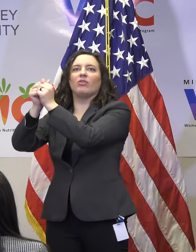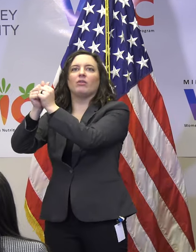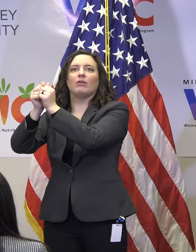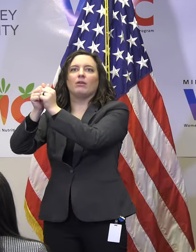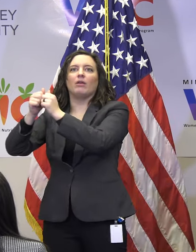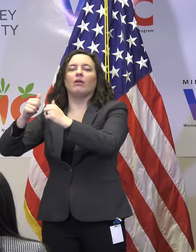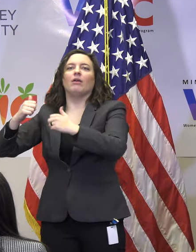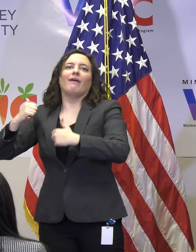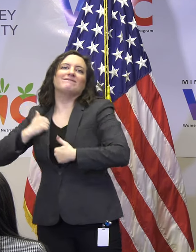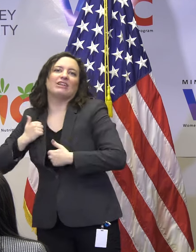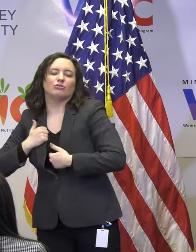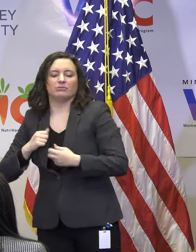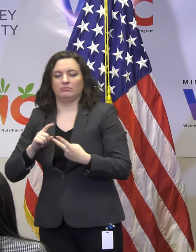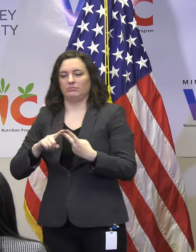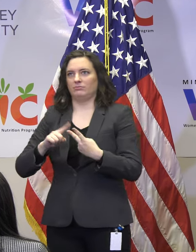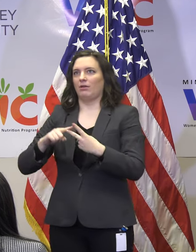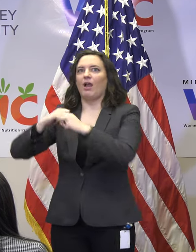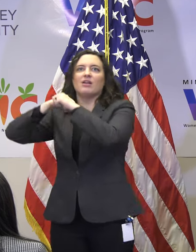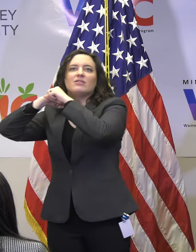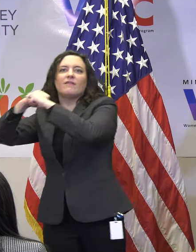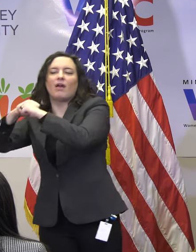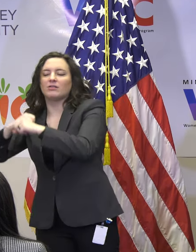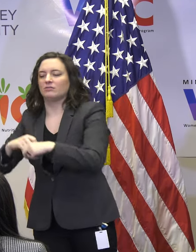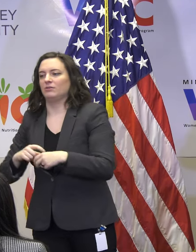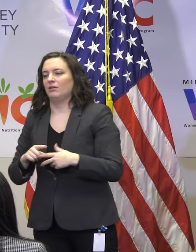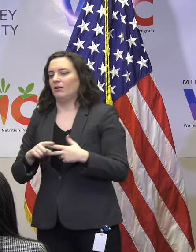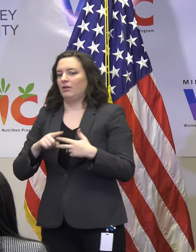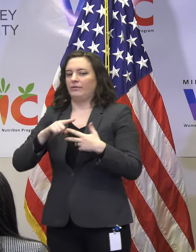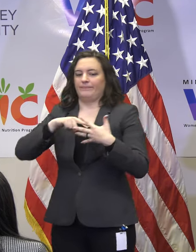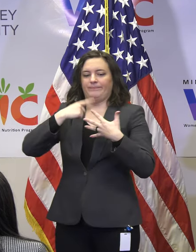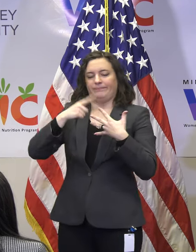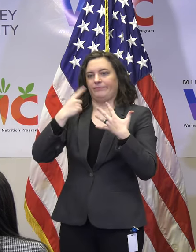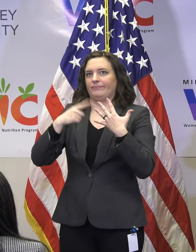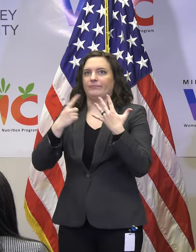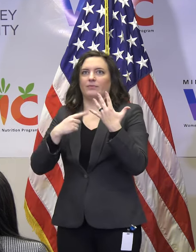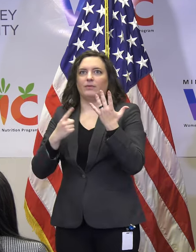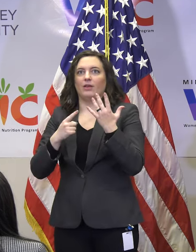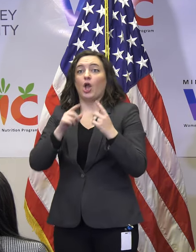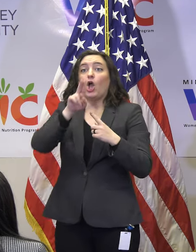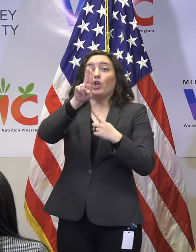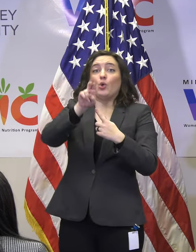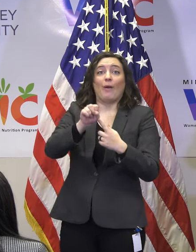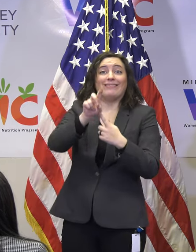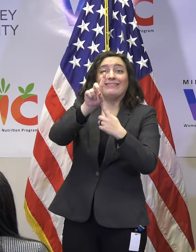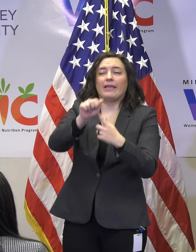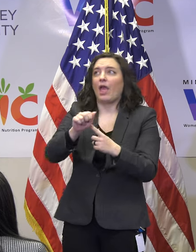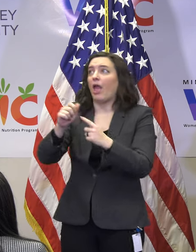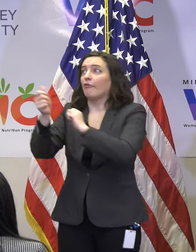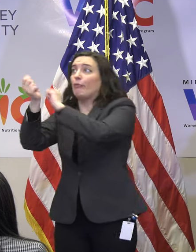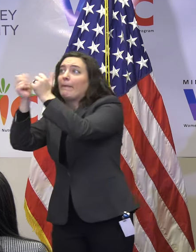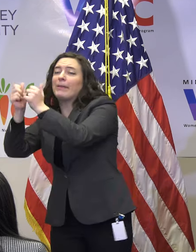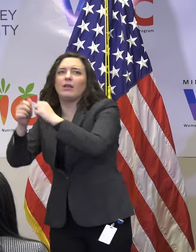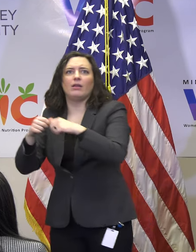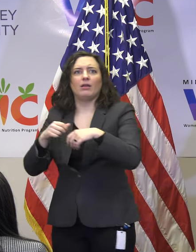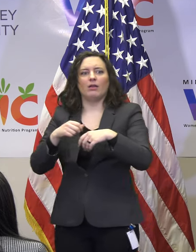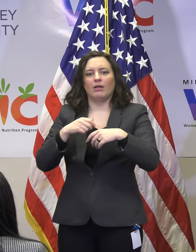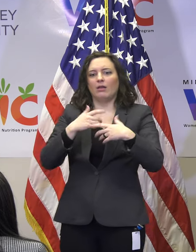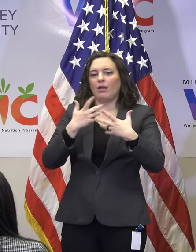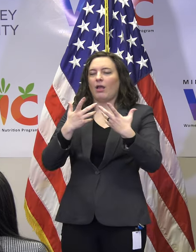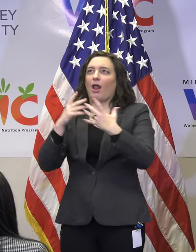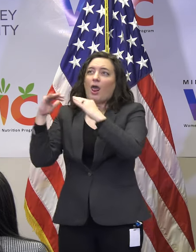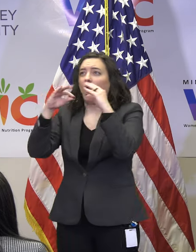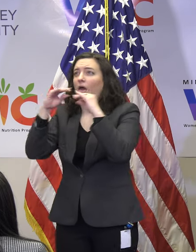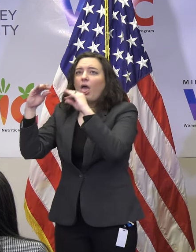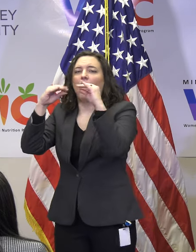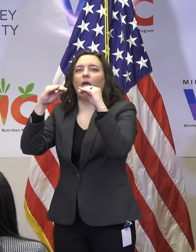Affairs Department initially within the USDA. You know, USDA has to compete for money within the federal budget, and then within the